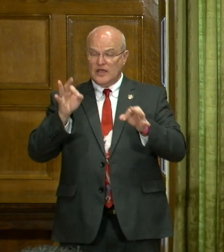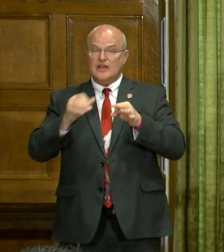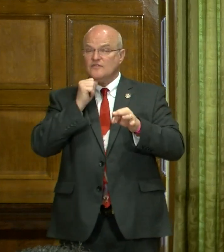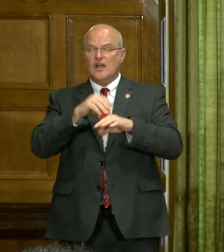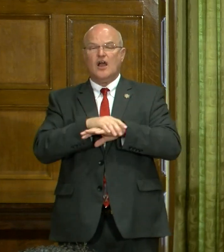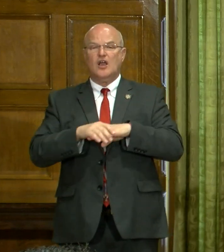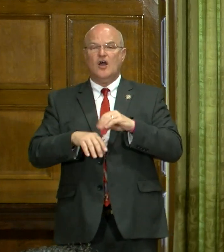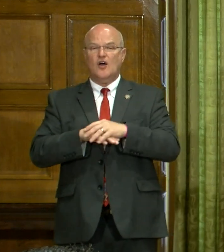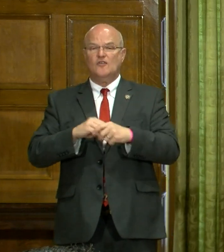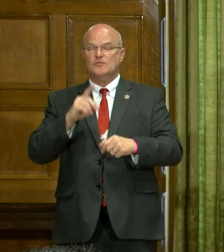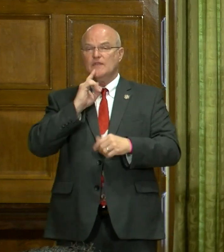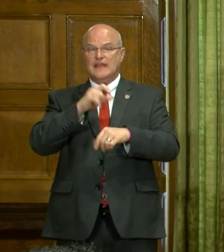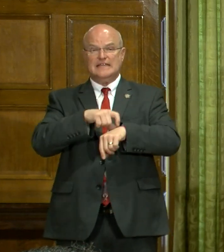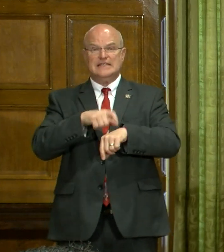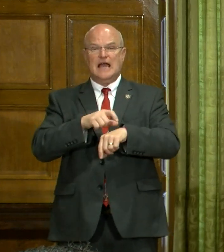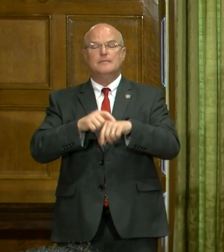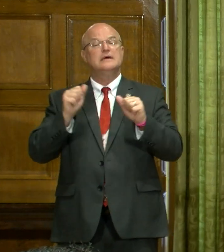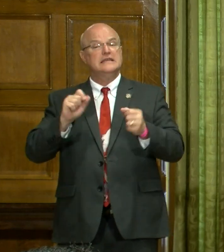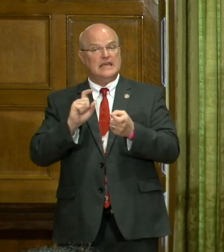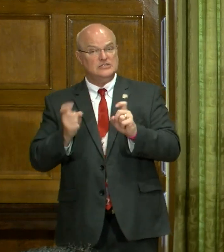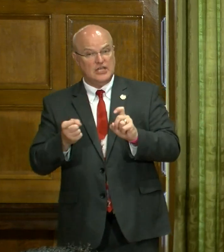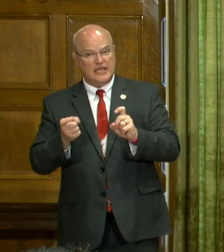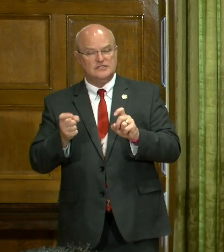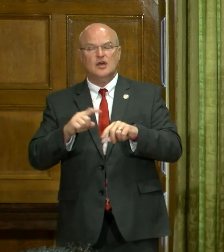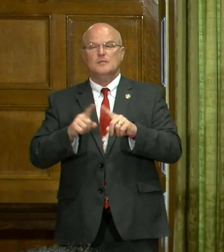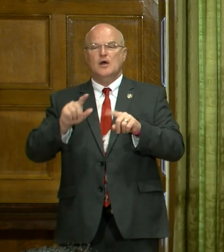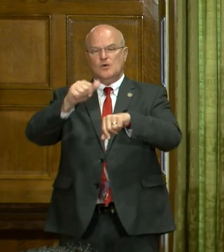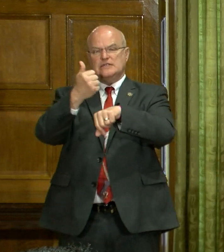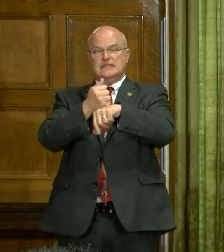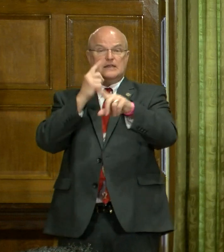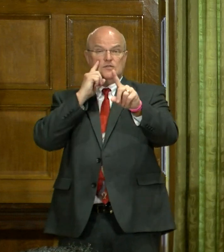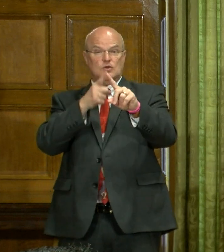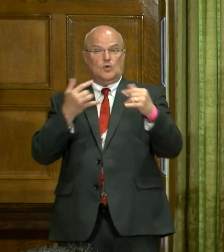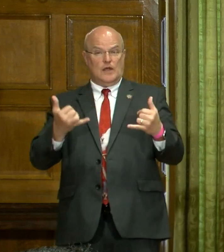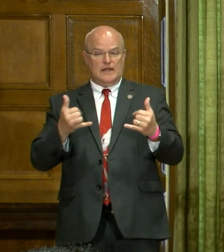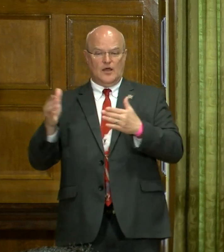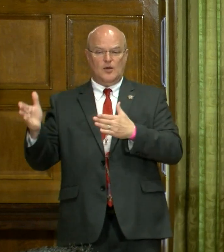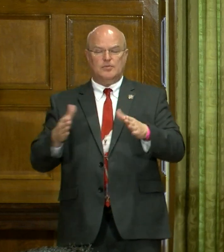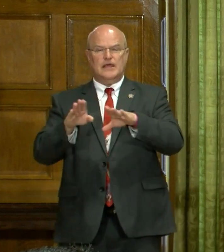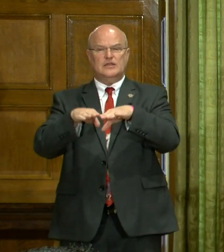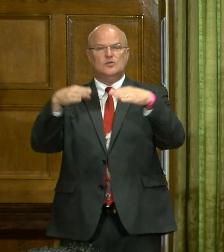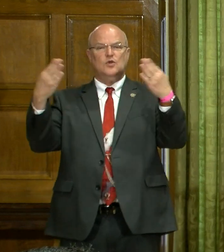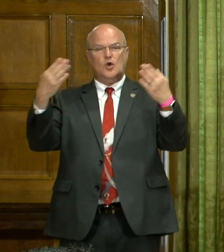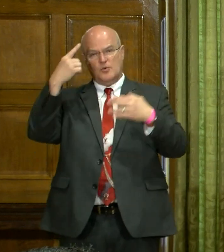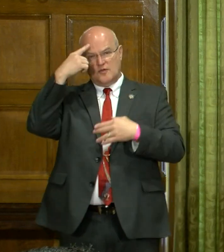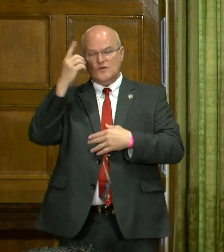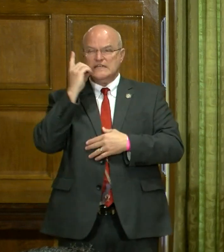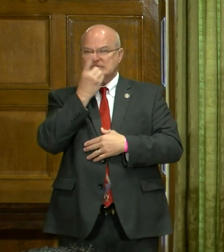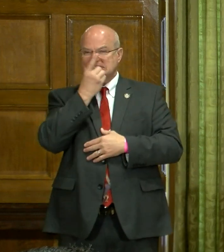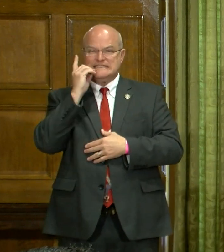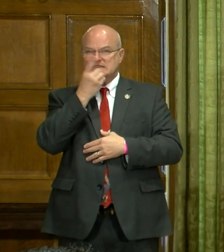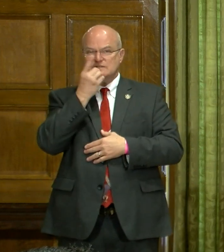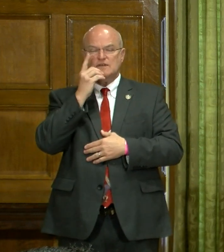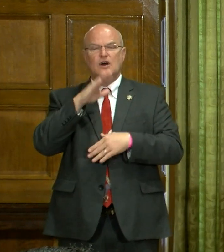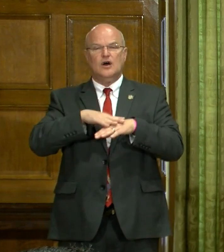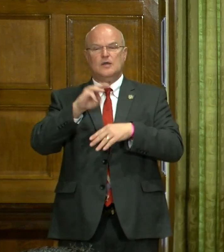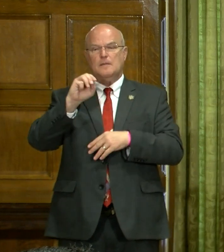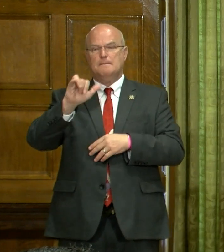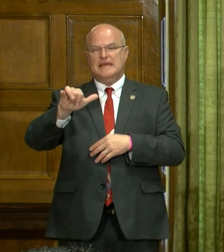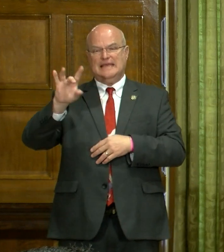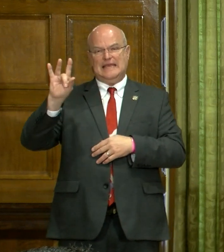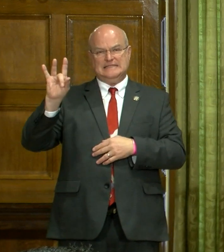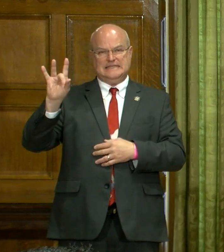not comfortable with where we are, that can change, but we're setting that as a goal, a plan to reopen for those dental procedures on